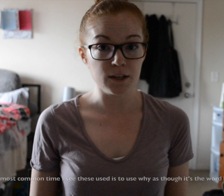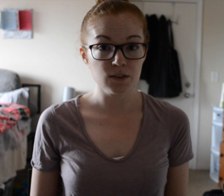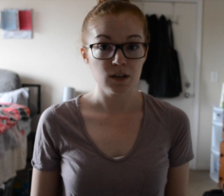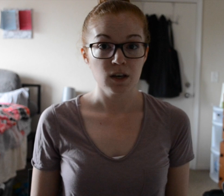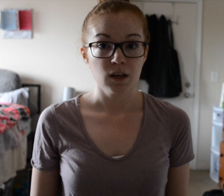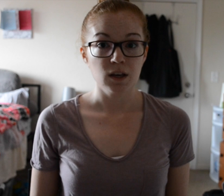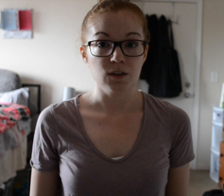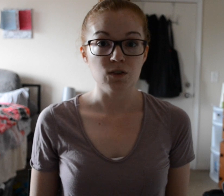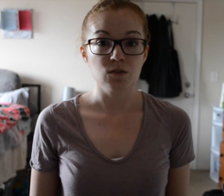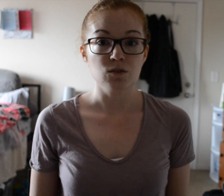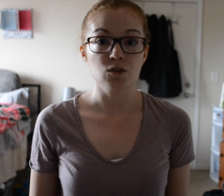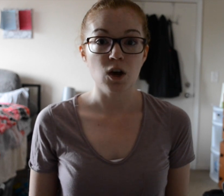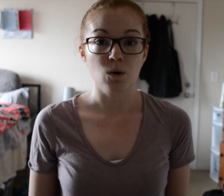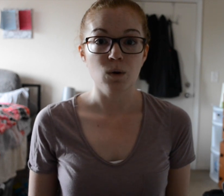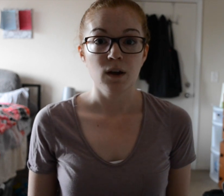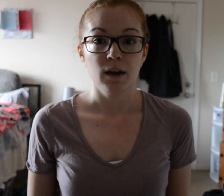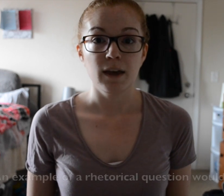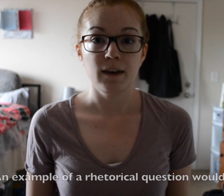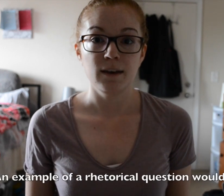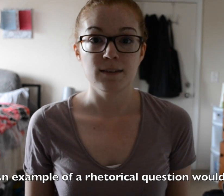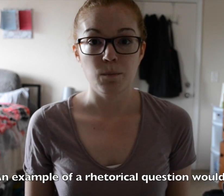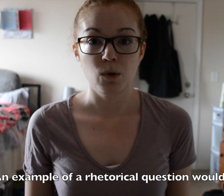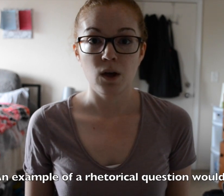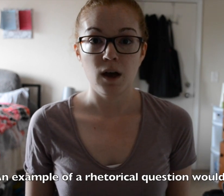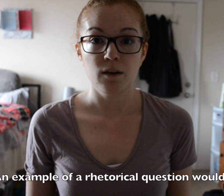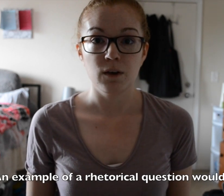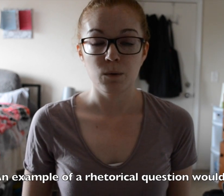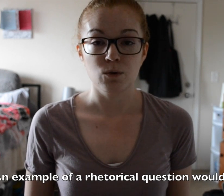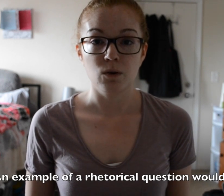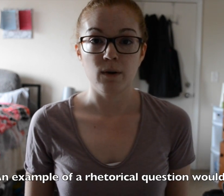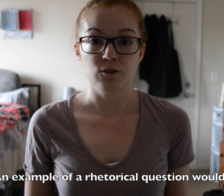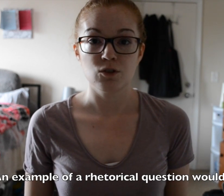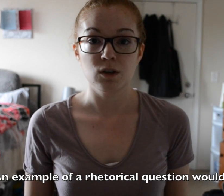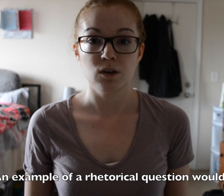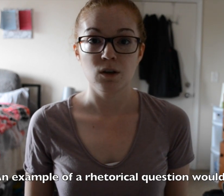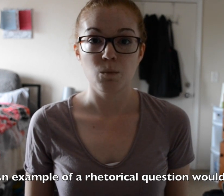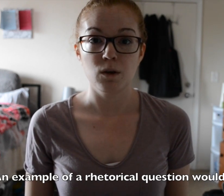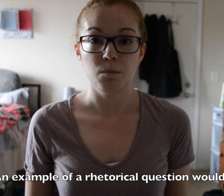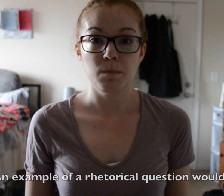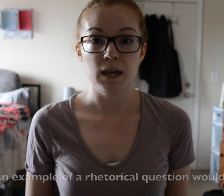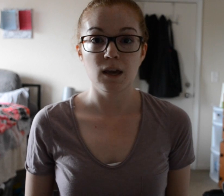because. So an example of a rhetorical question would be,